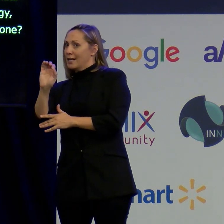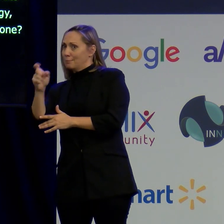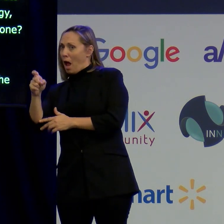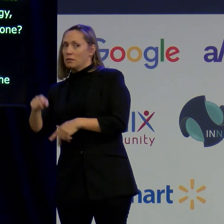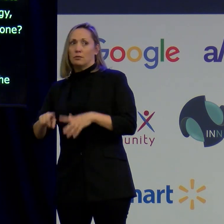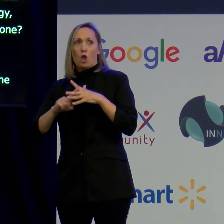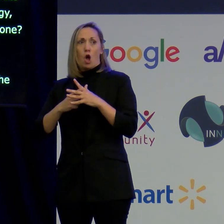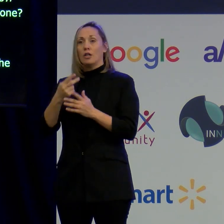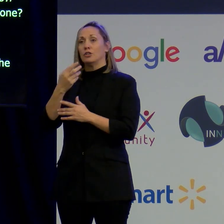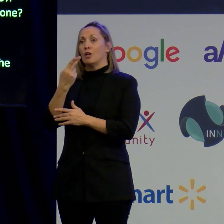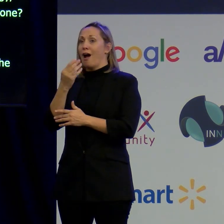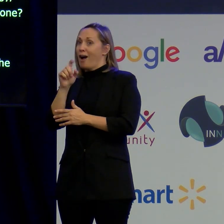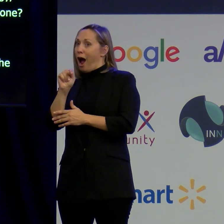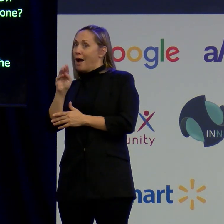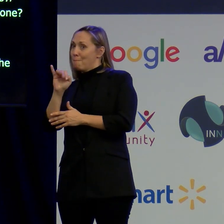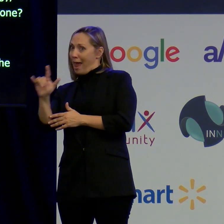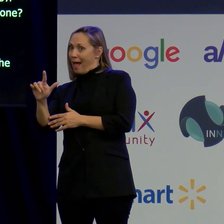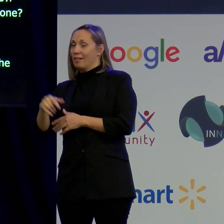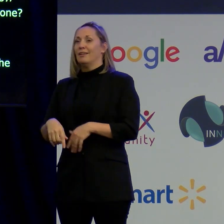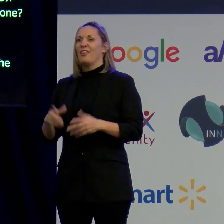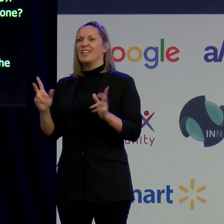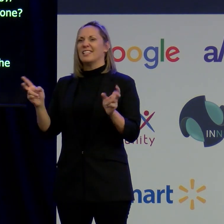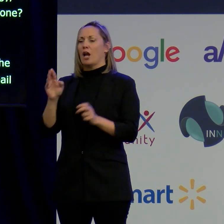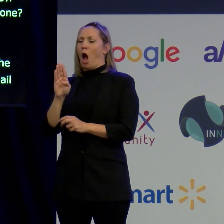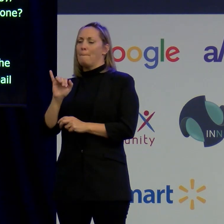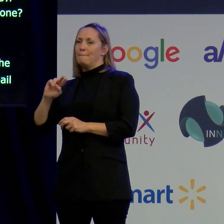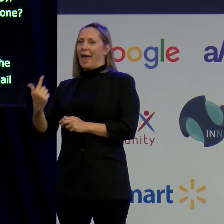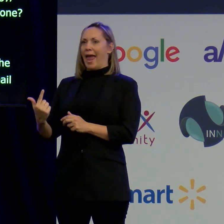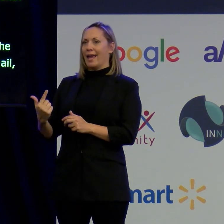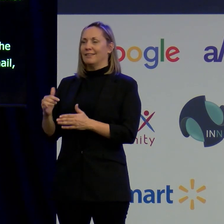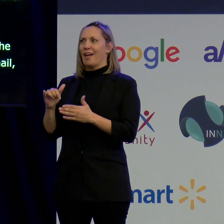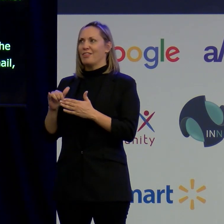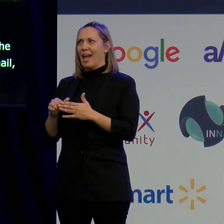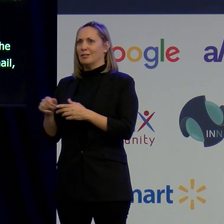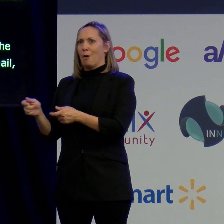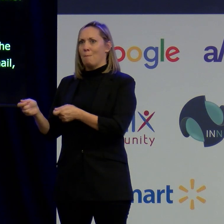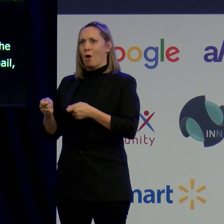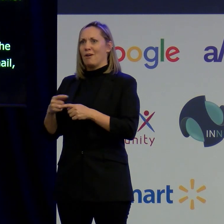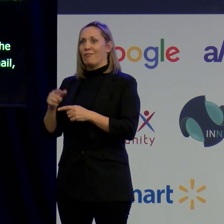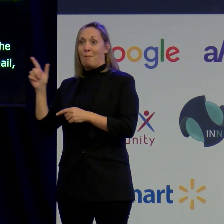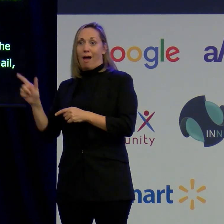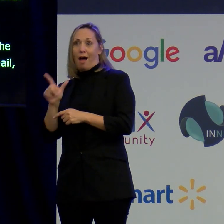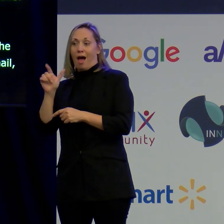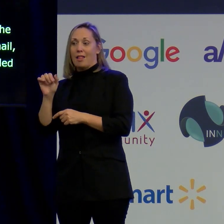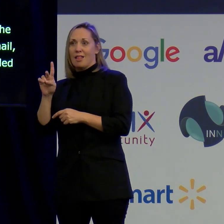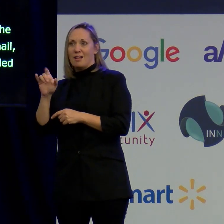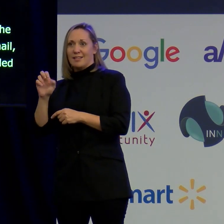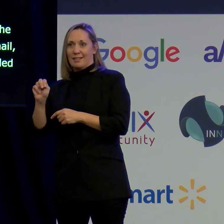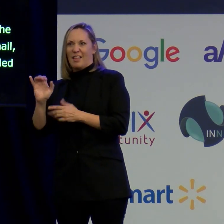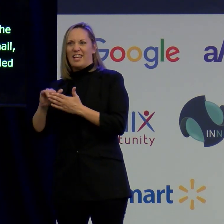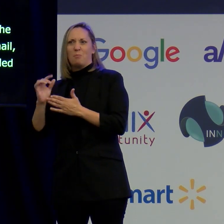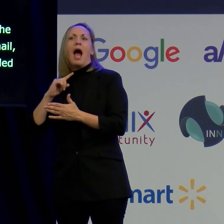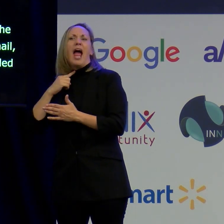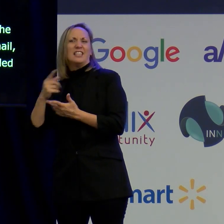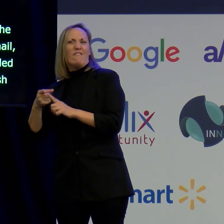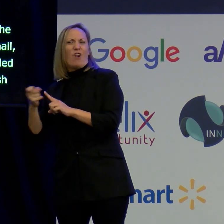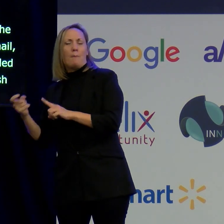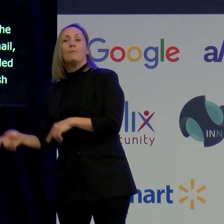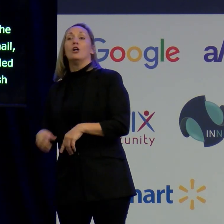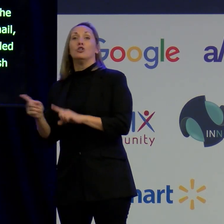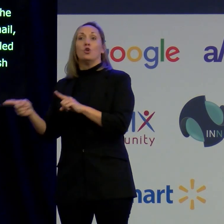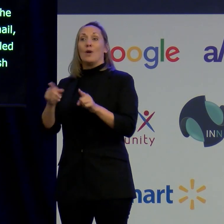of Hotmail, this little thing called Bing, which is what pulled me from London, UK, that is a British accent, to Seattle,